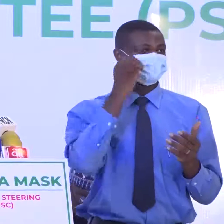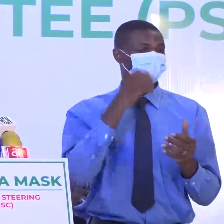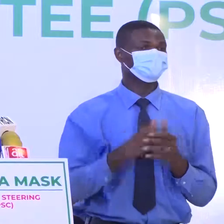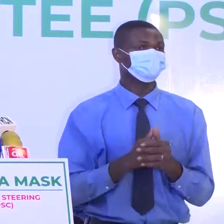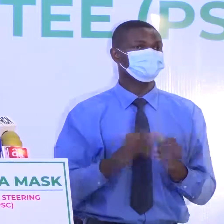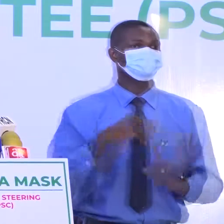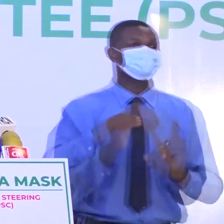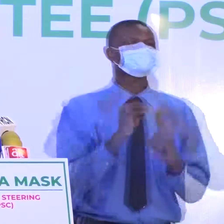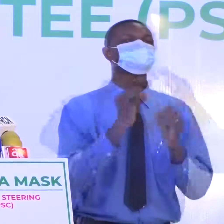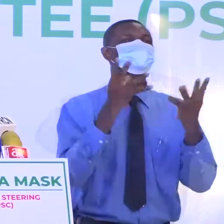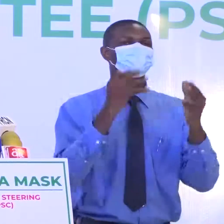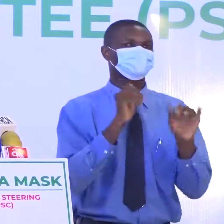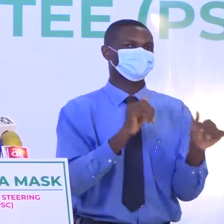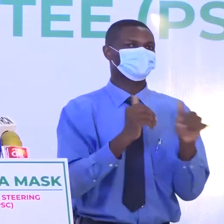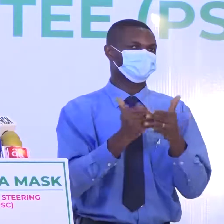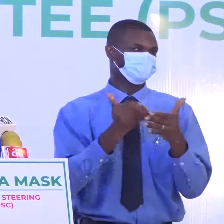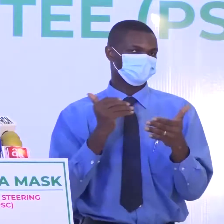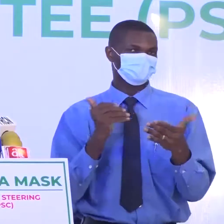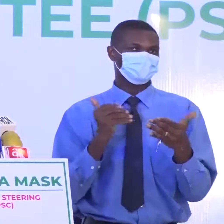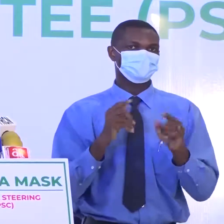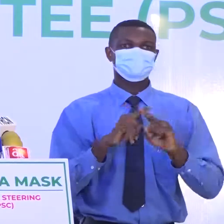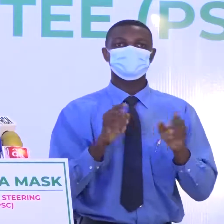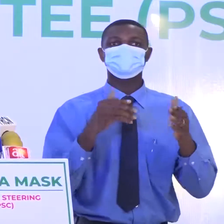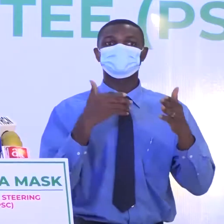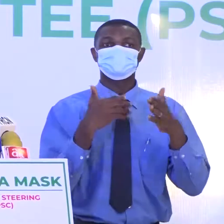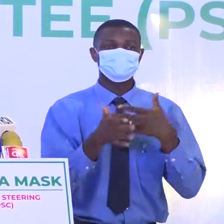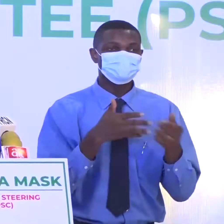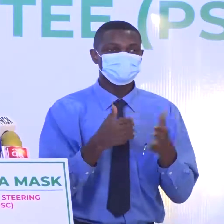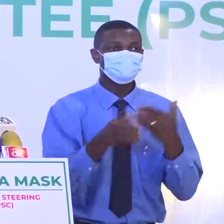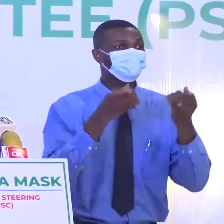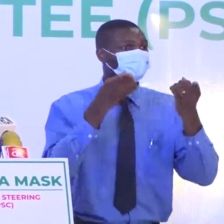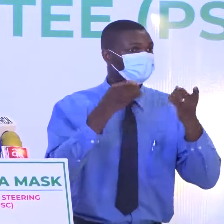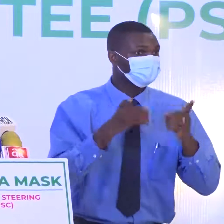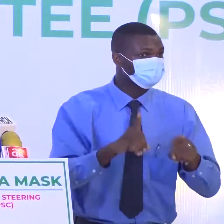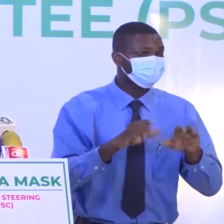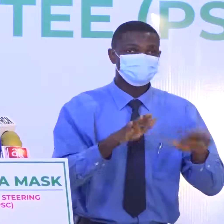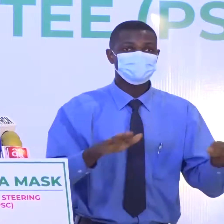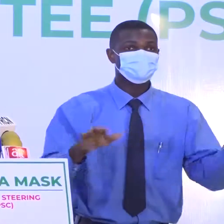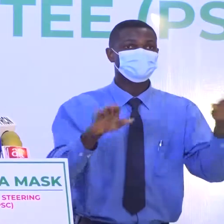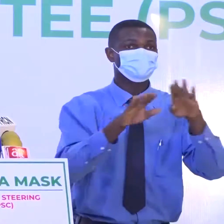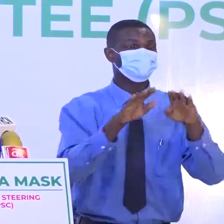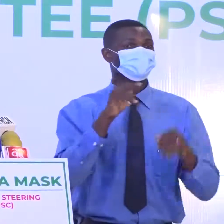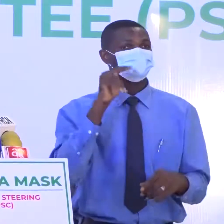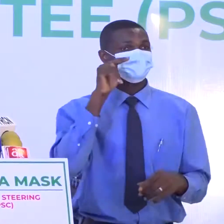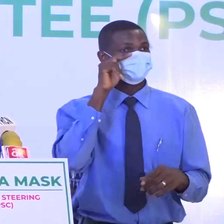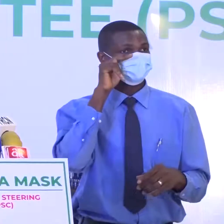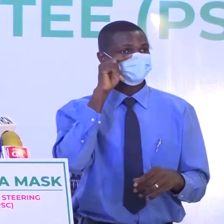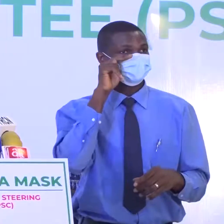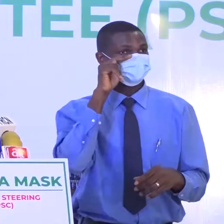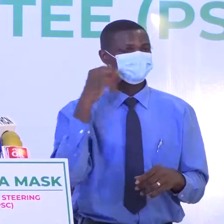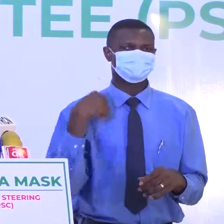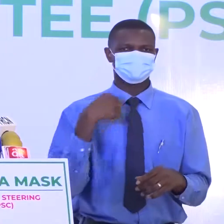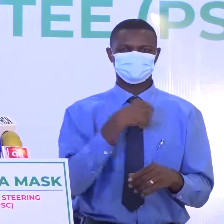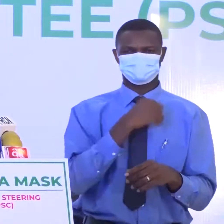vaccinated areas. But despite the palpable fatigue we see among our citizens on the adherence